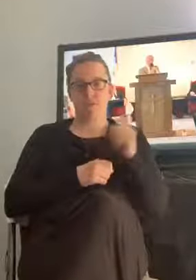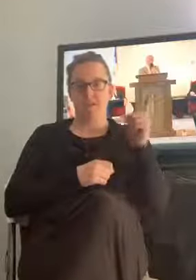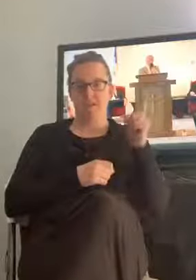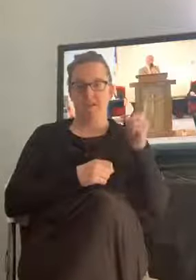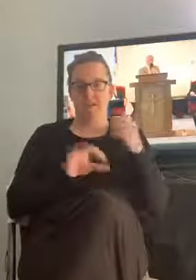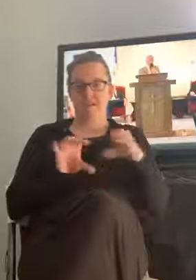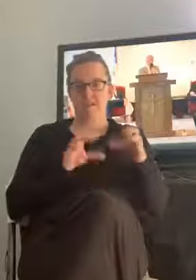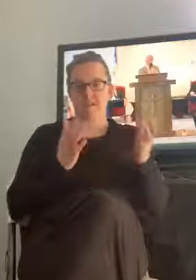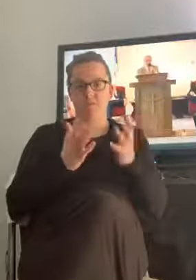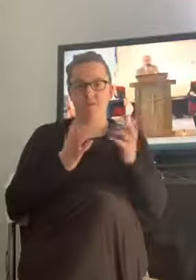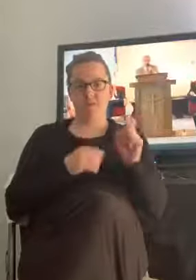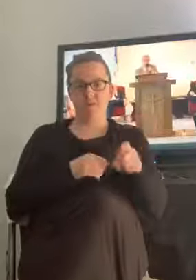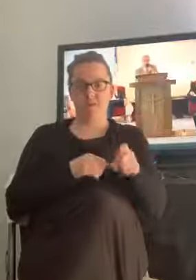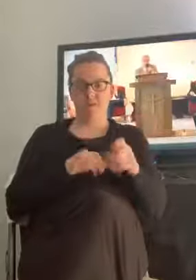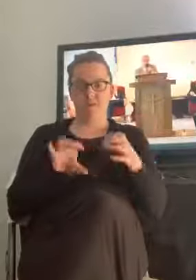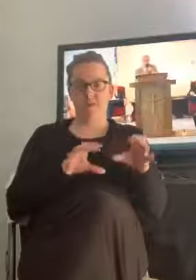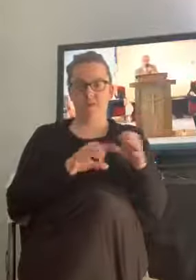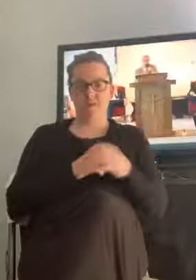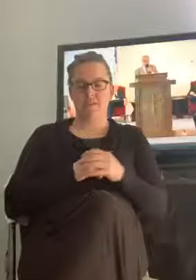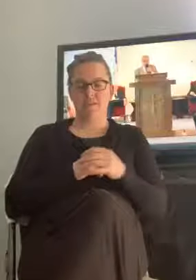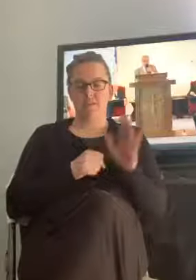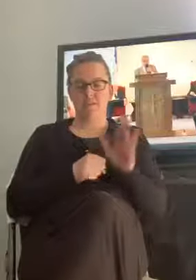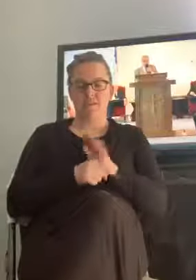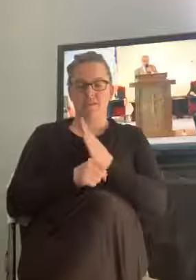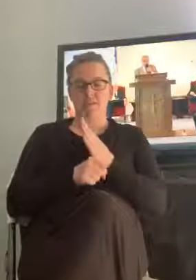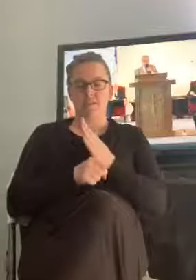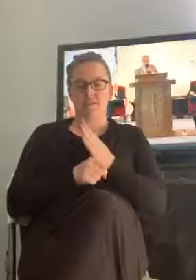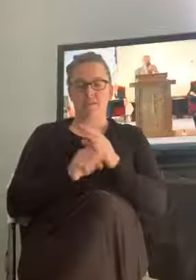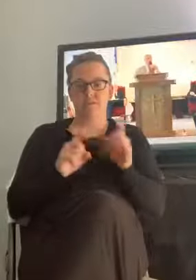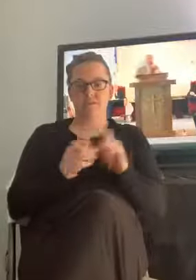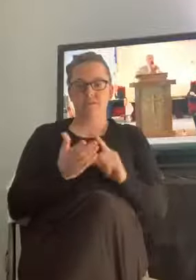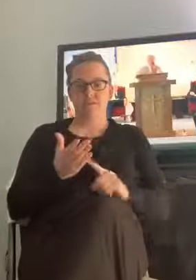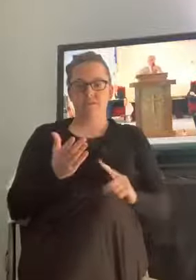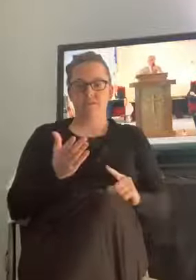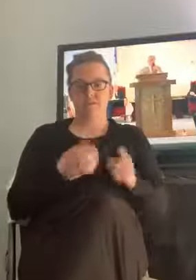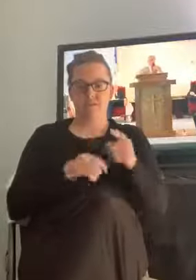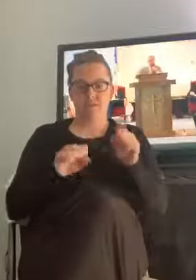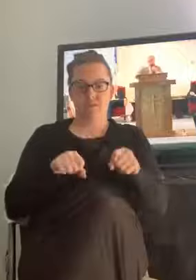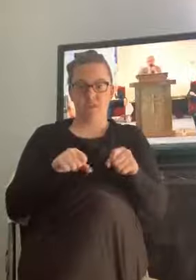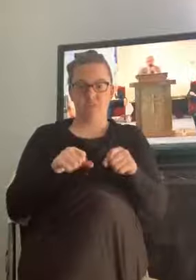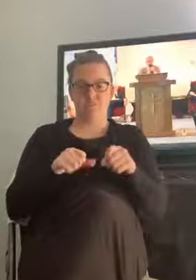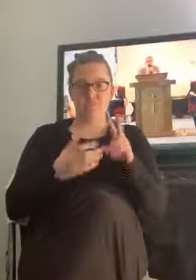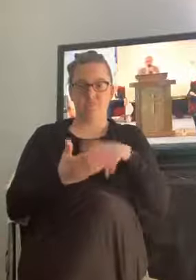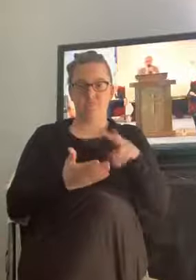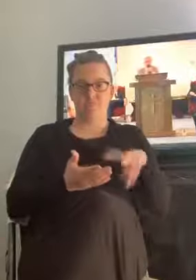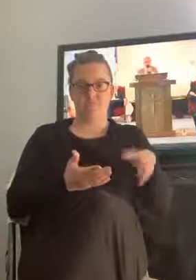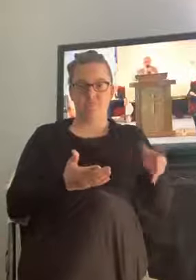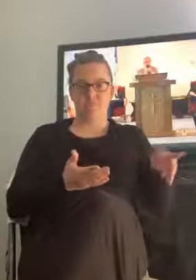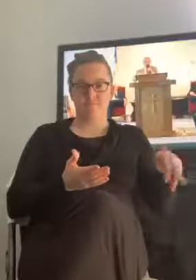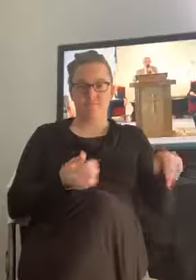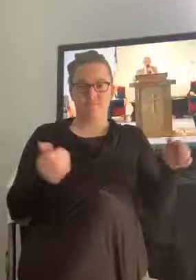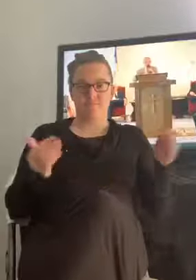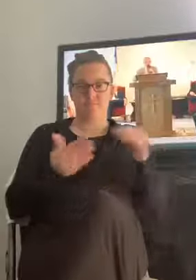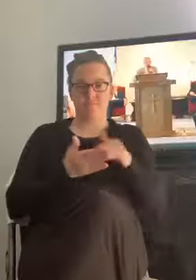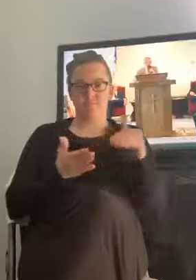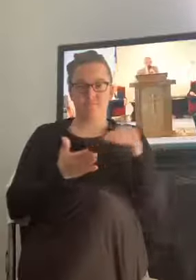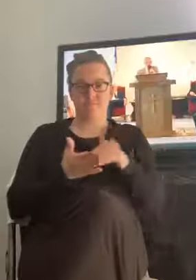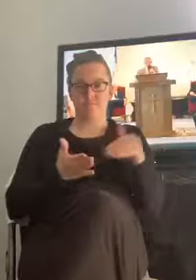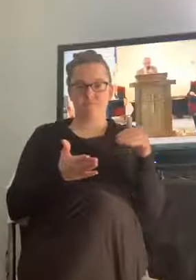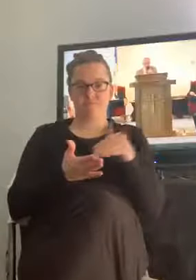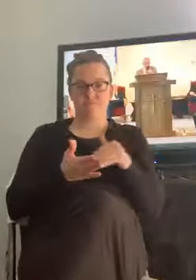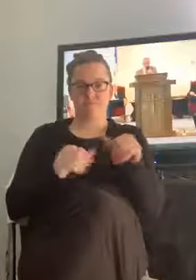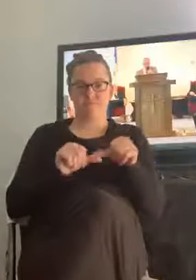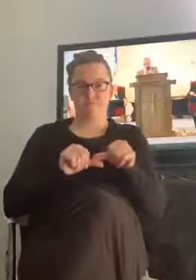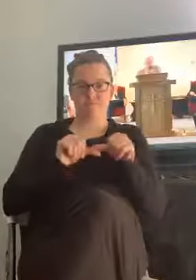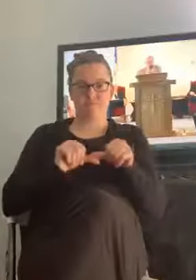be done to fulfill scripture. And you can read this over and over in the Word of